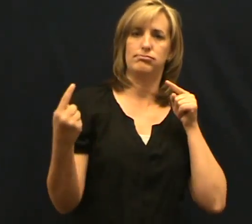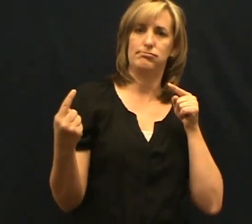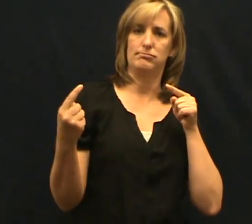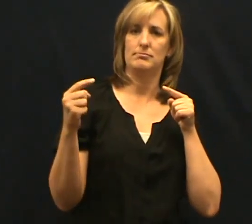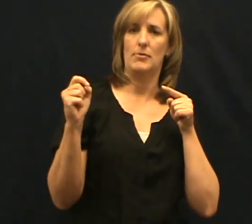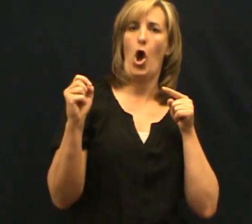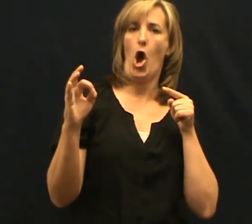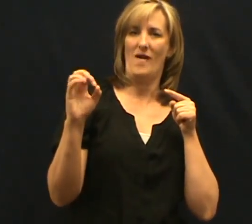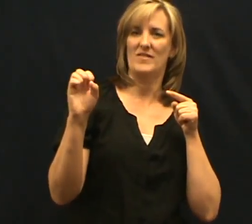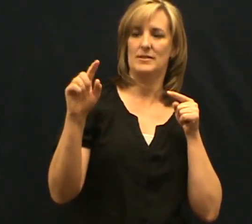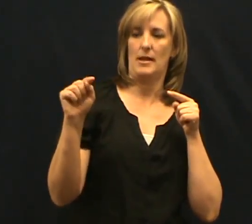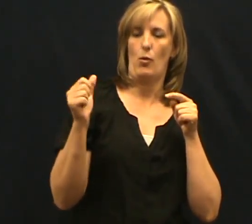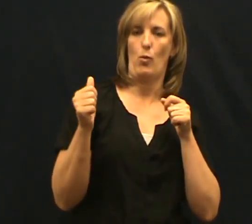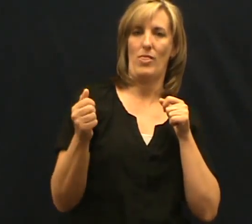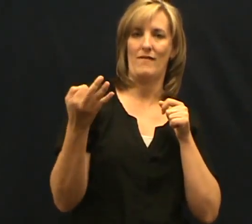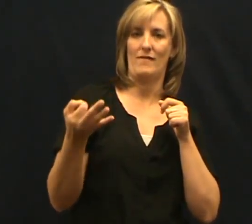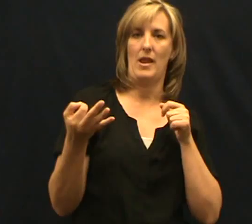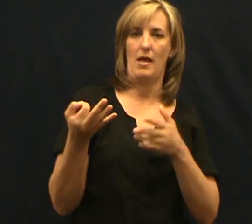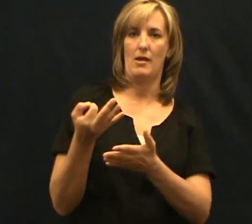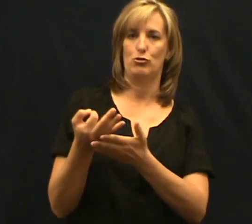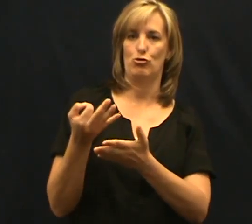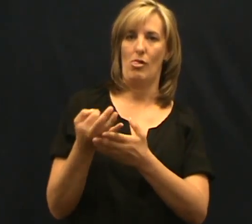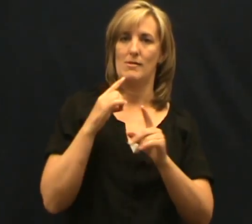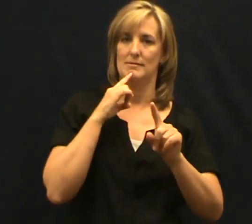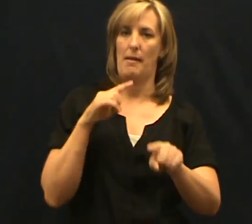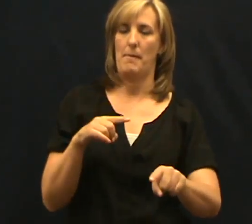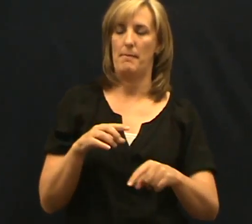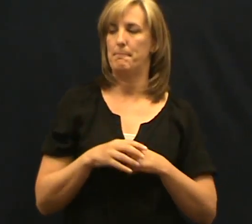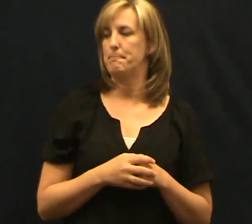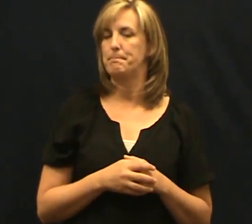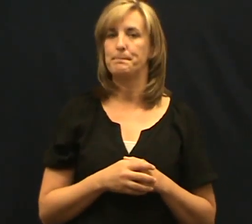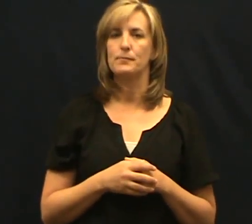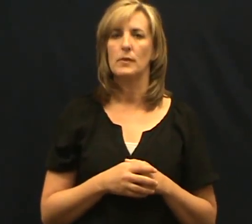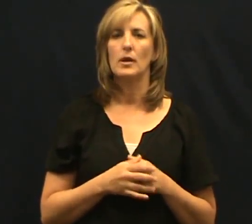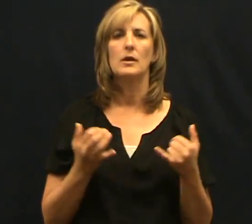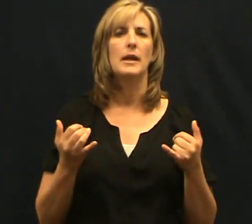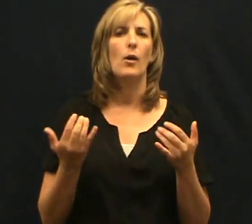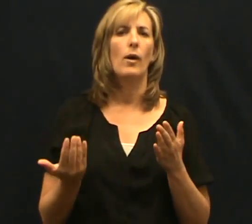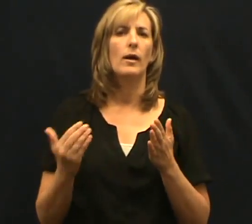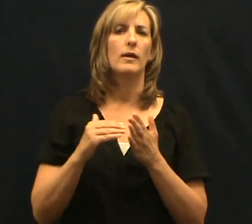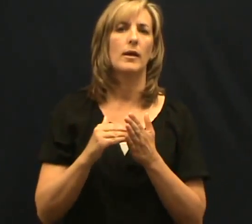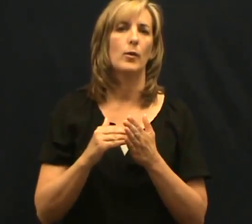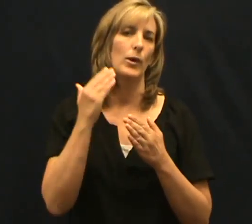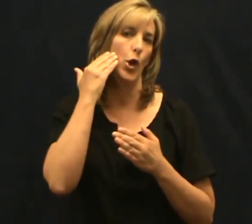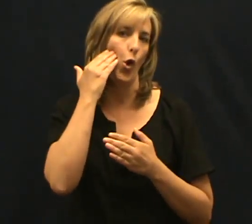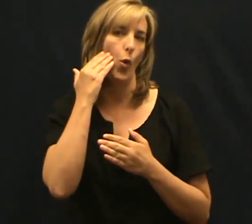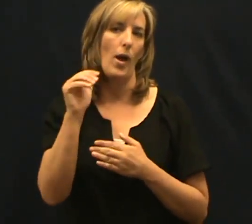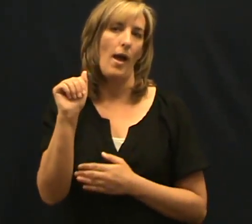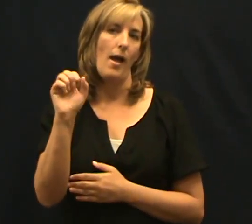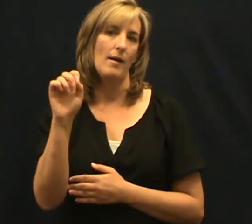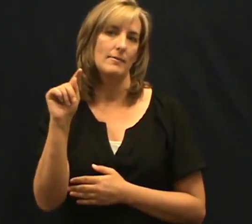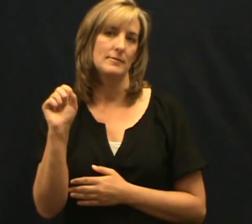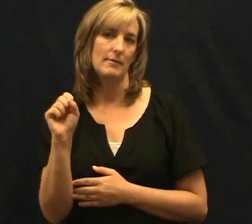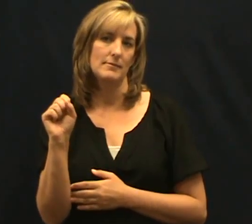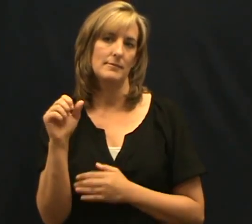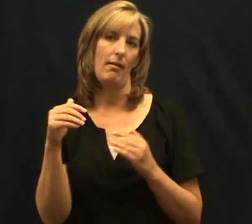total assets of $72,670. Now, once again, we know that assets equal liabilities plus owner's equity.